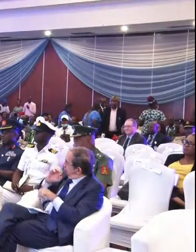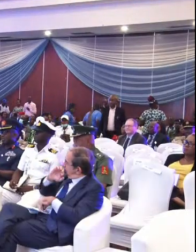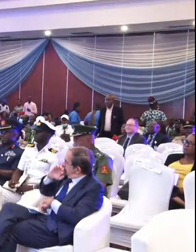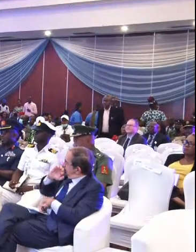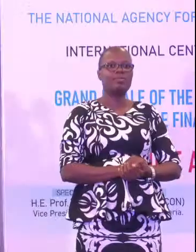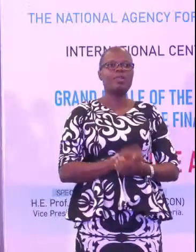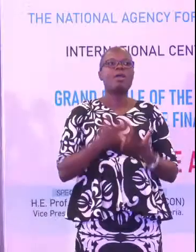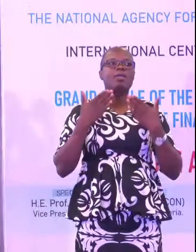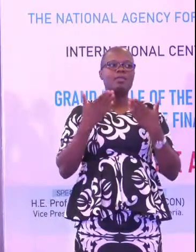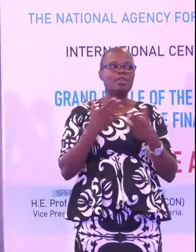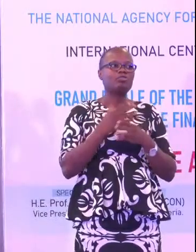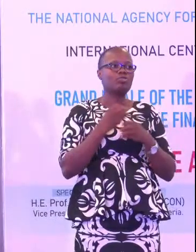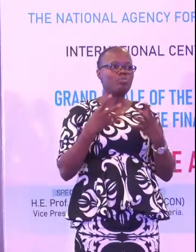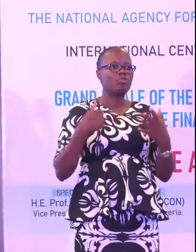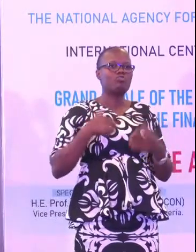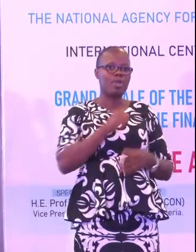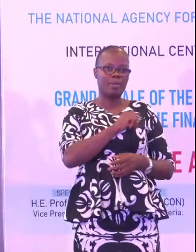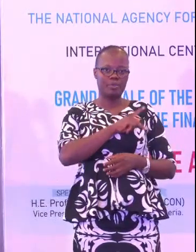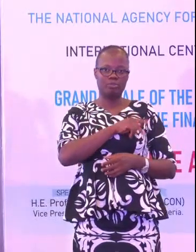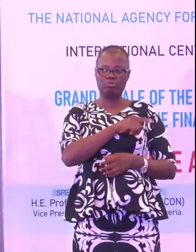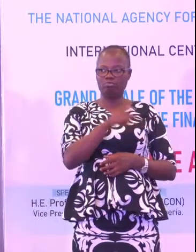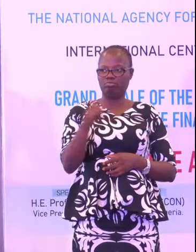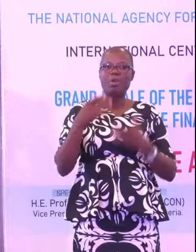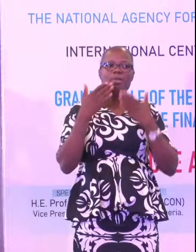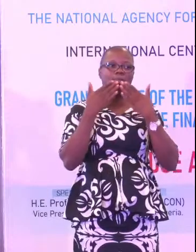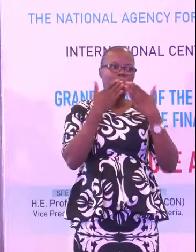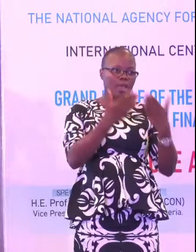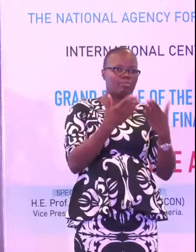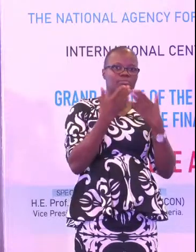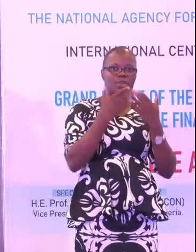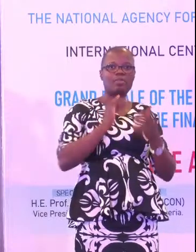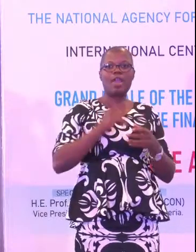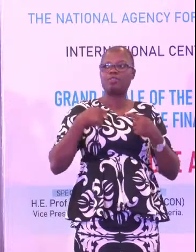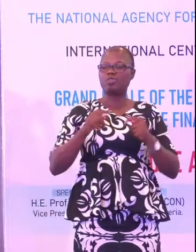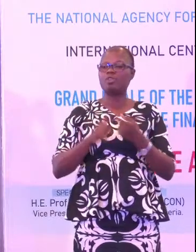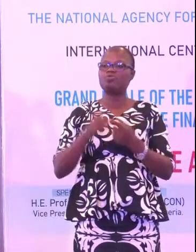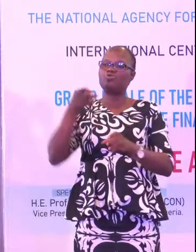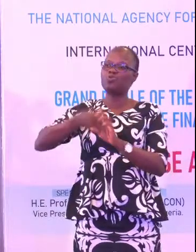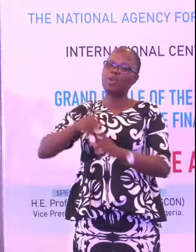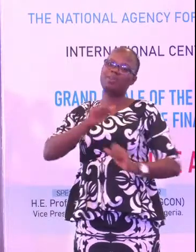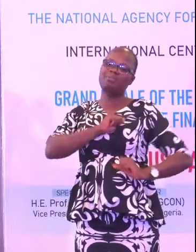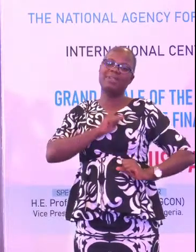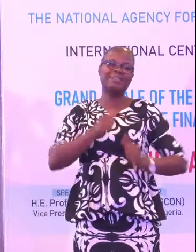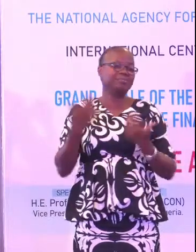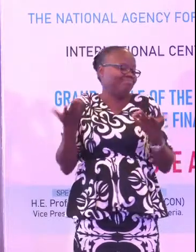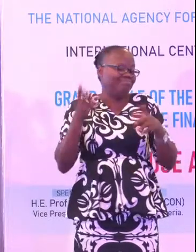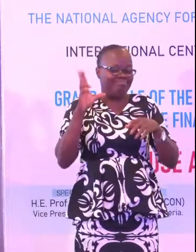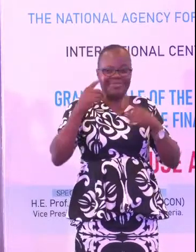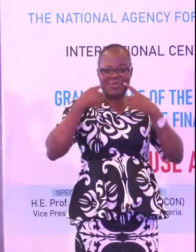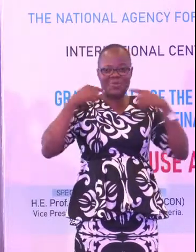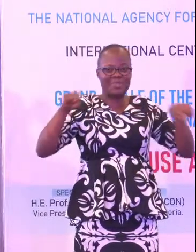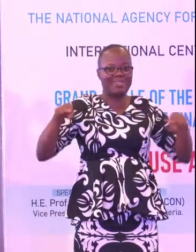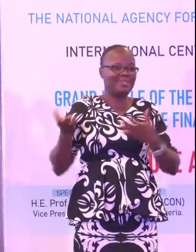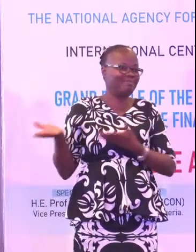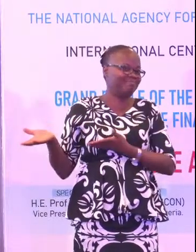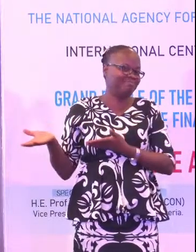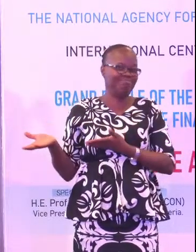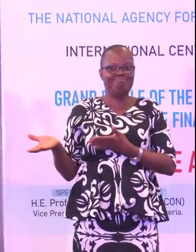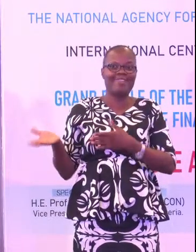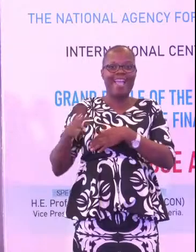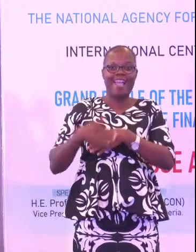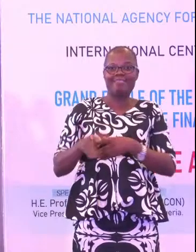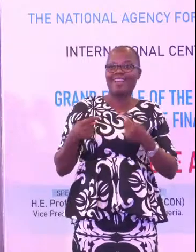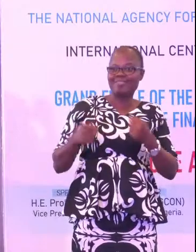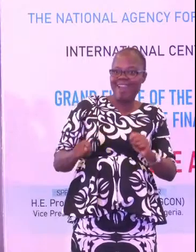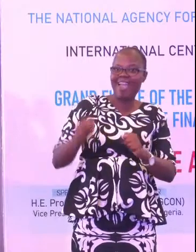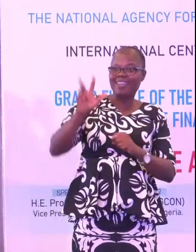Thank you so much. We appreciate you. Thank you. I tried to join the military without success. After trying for